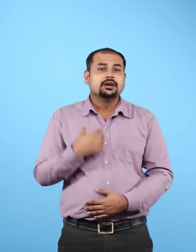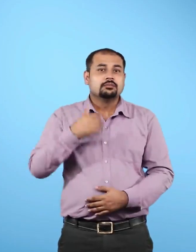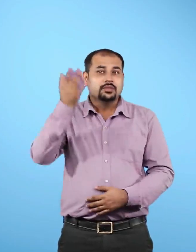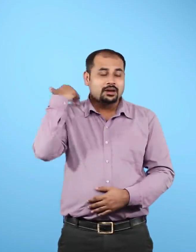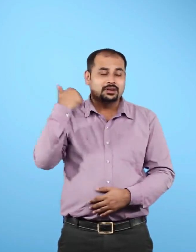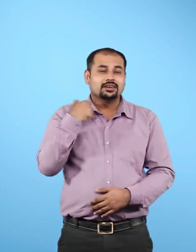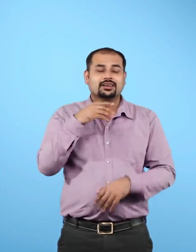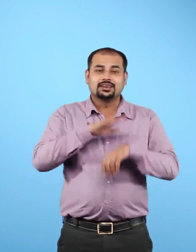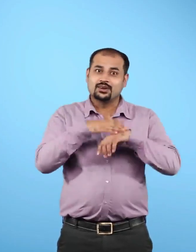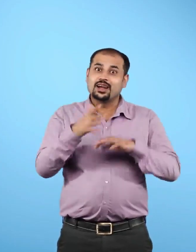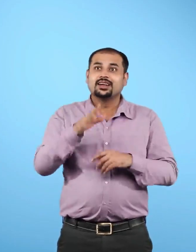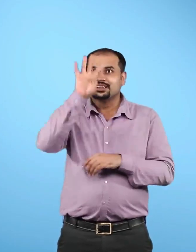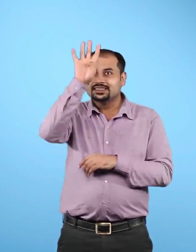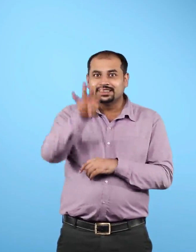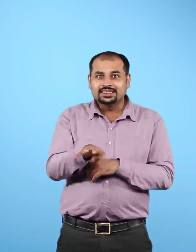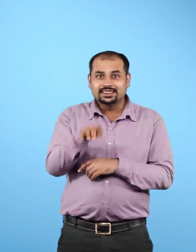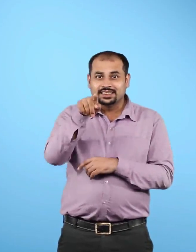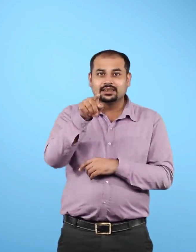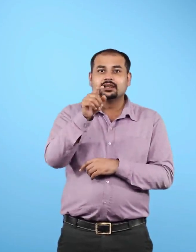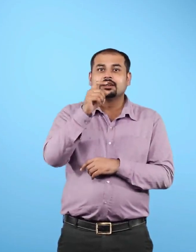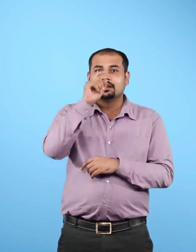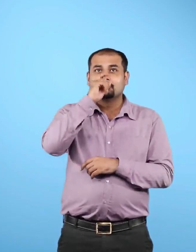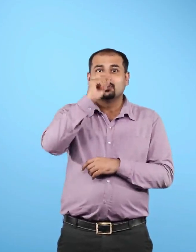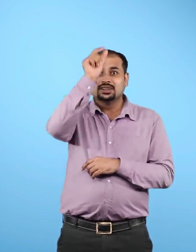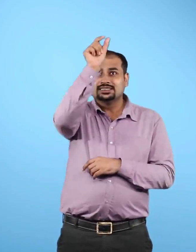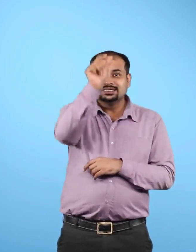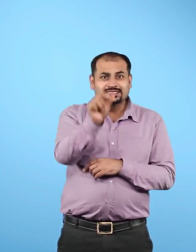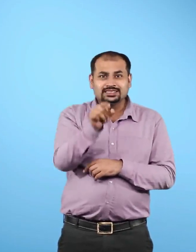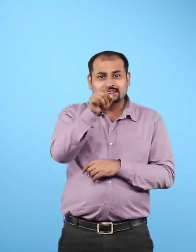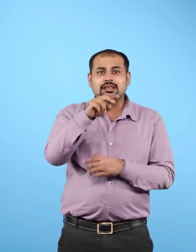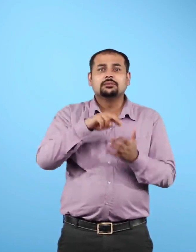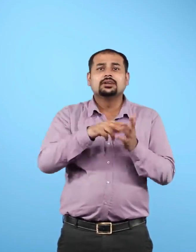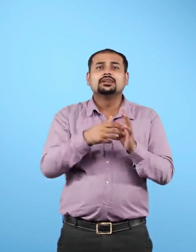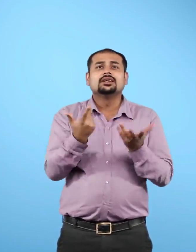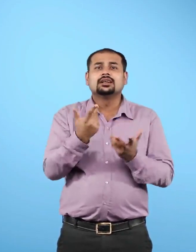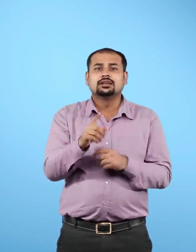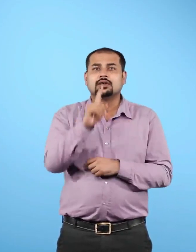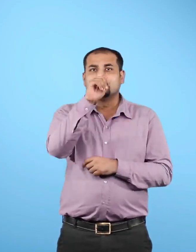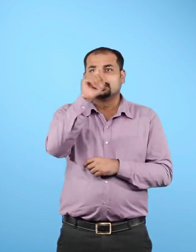We saw that blue is also equal to 1/10th of the sheet.